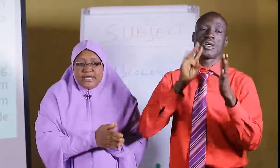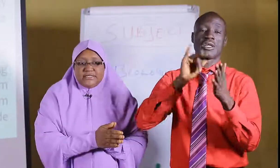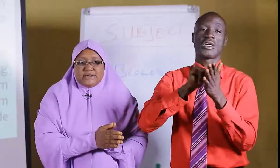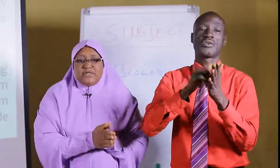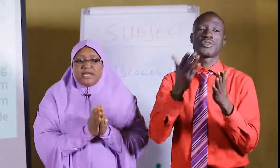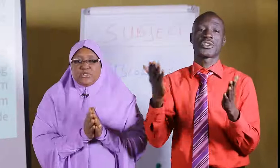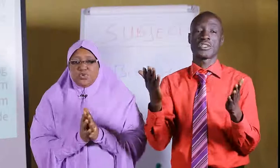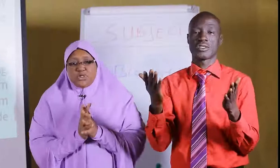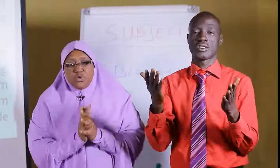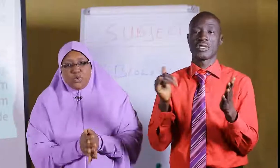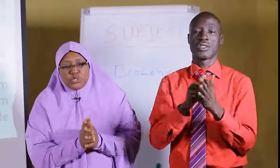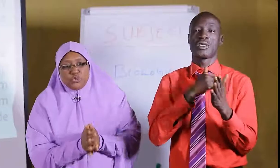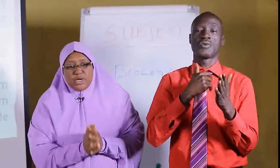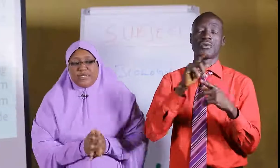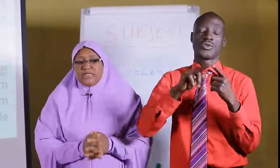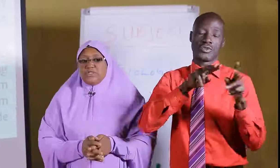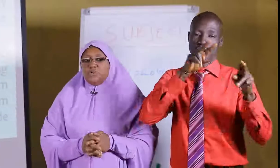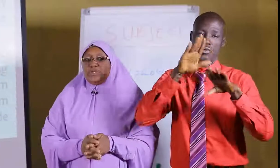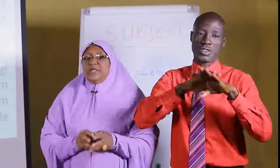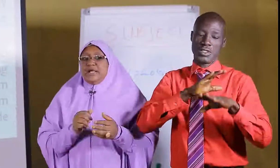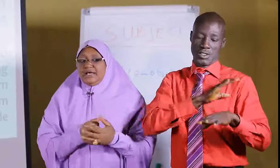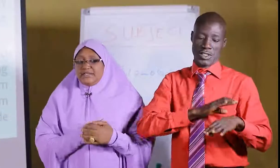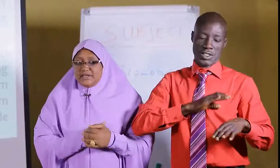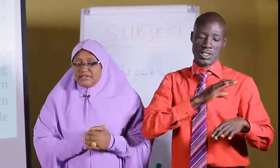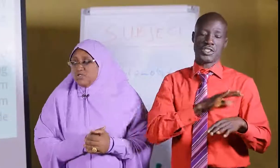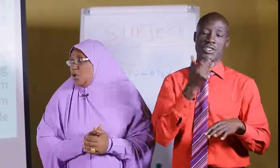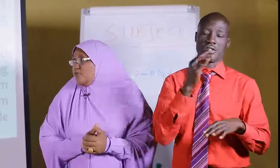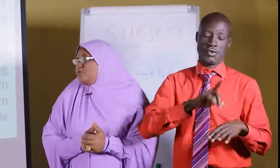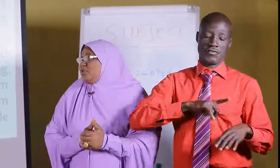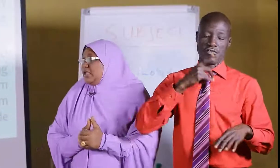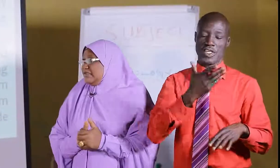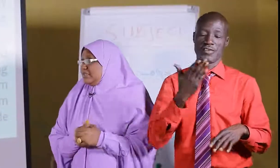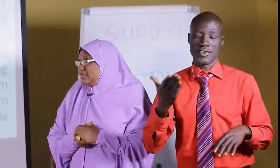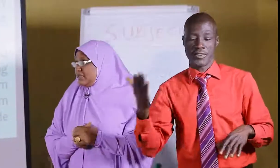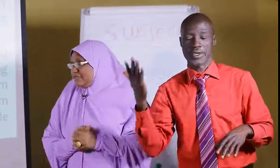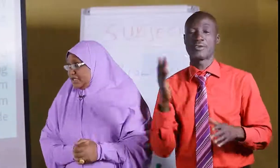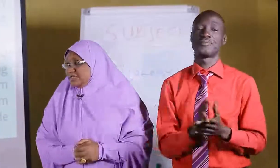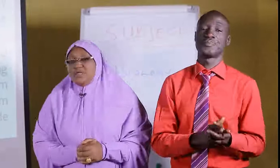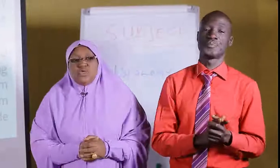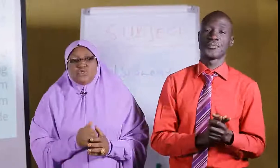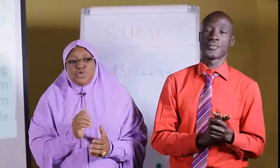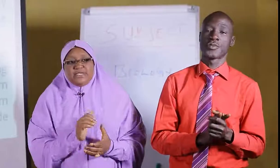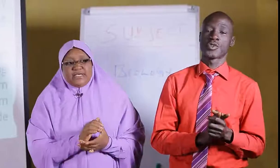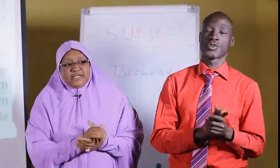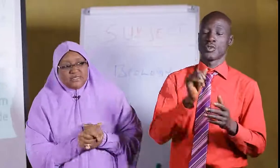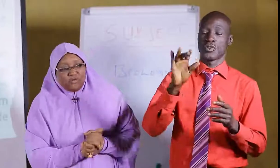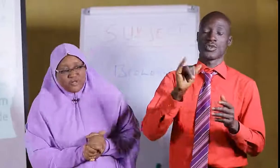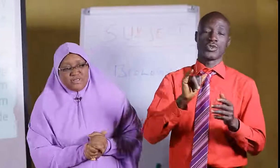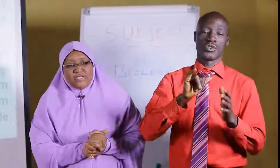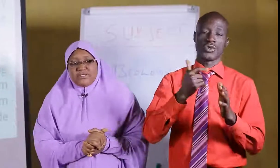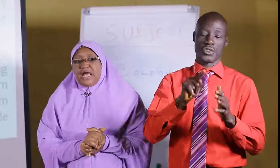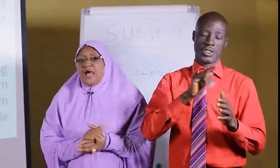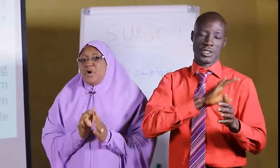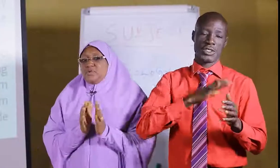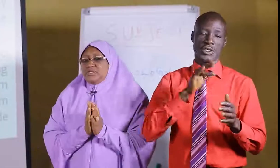those characters? That is what we are going to look at in this topic, characteristics of living things. So these characteristics of